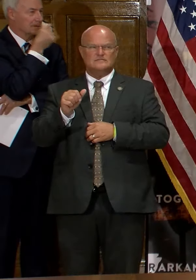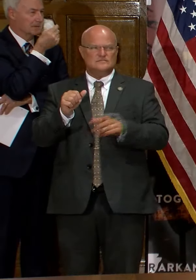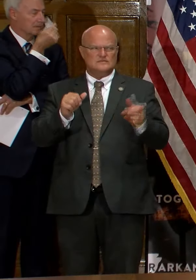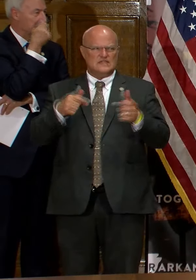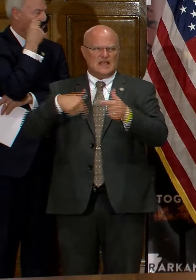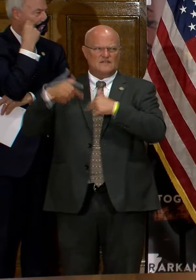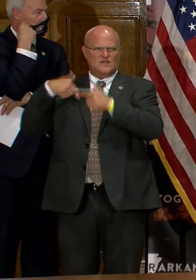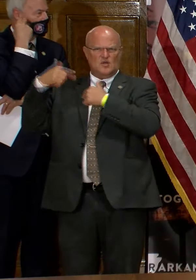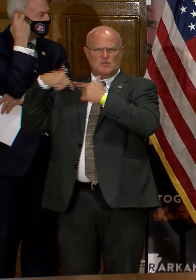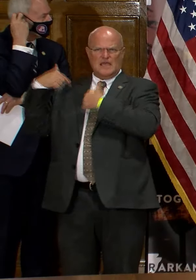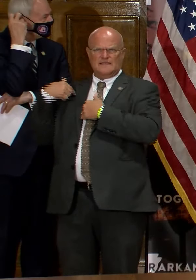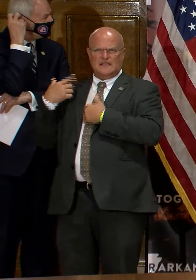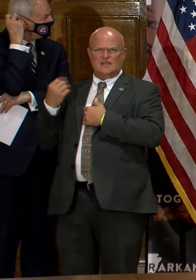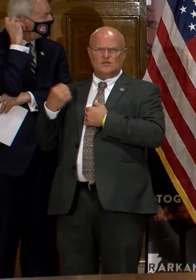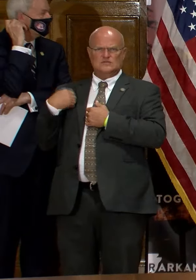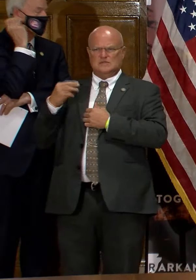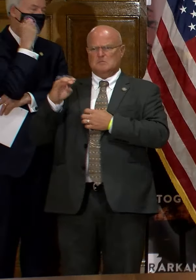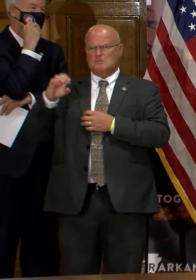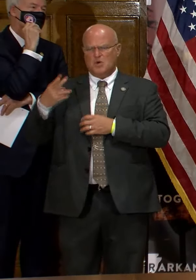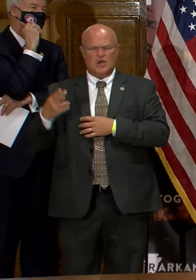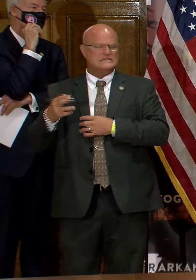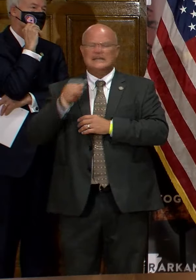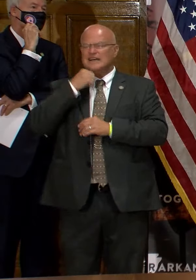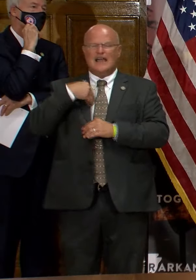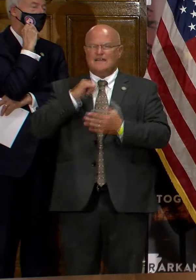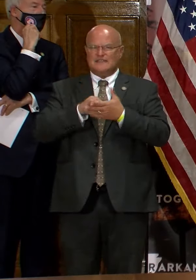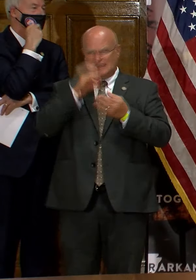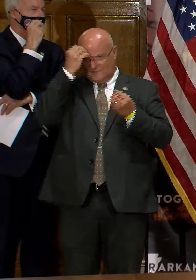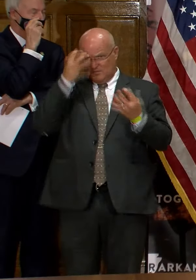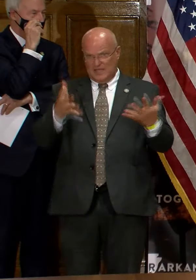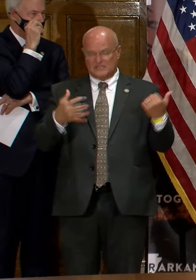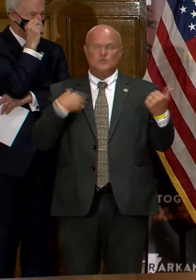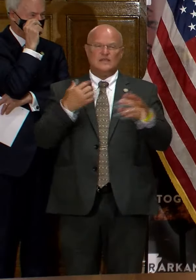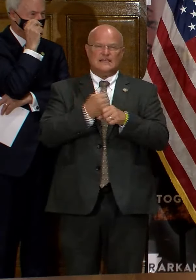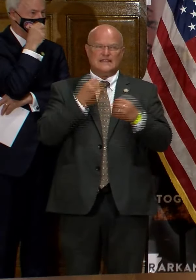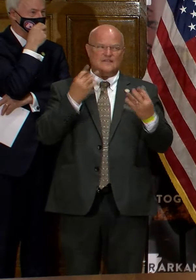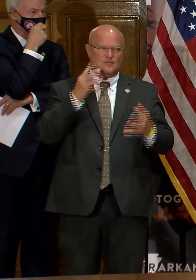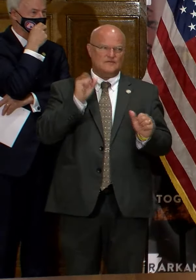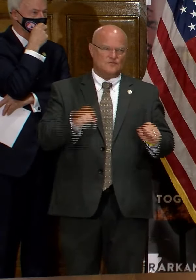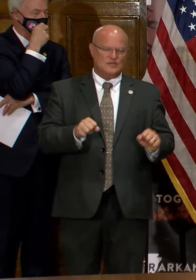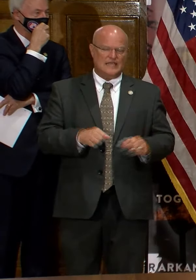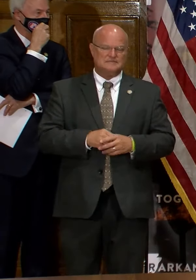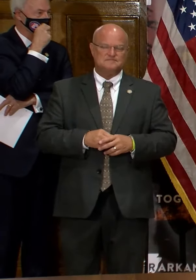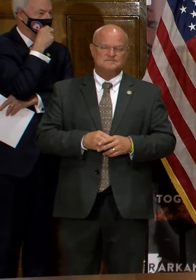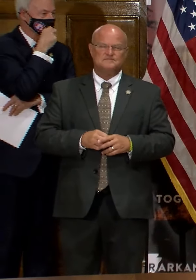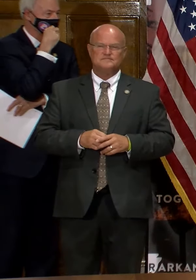do these go? Like, is this just since March, or? I don't have that directly in front of me, but we can get that information for you.